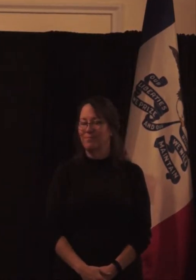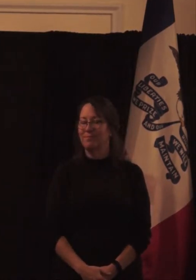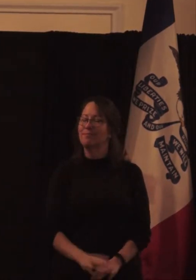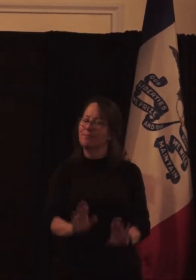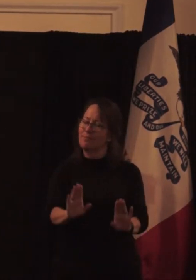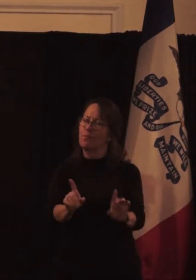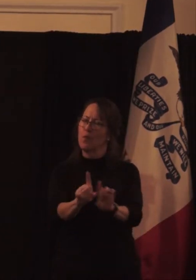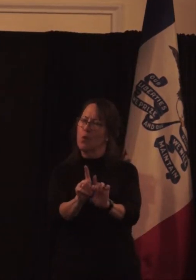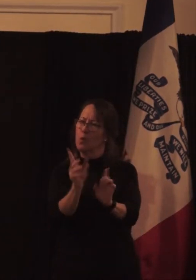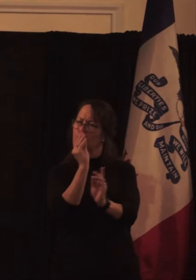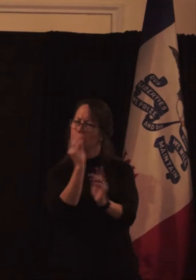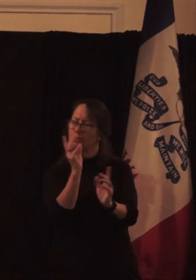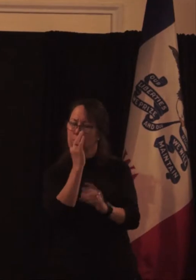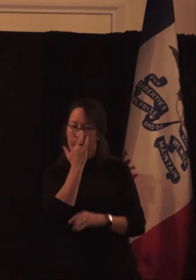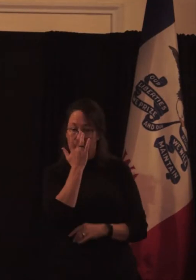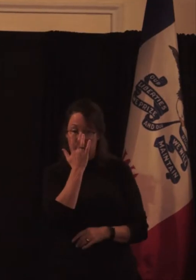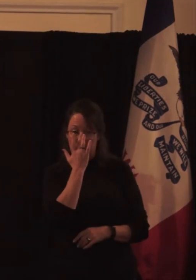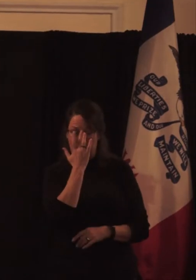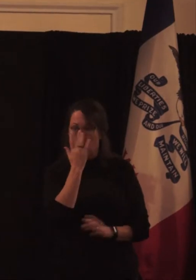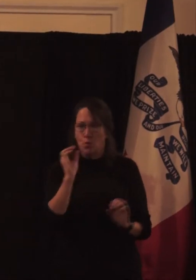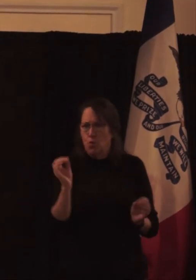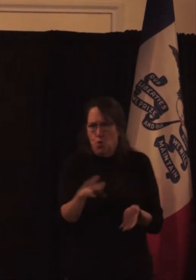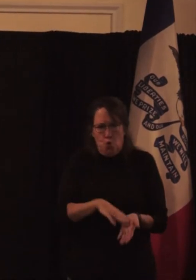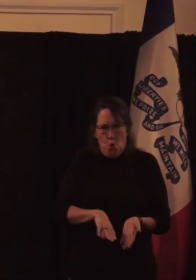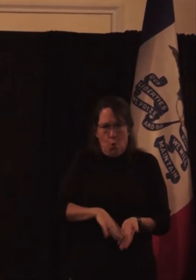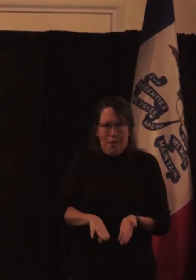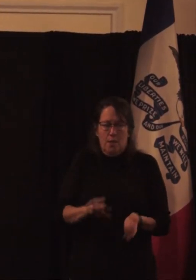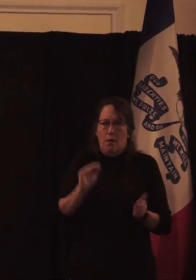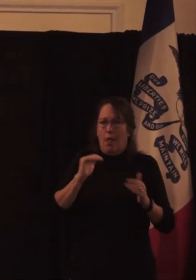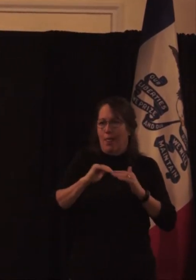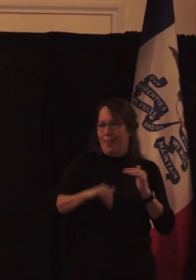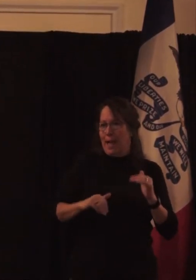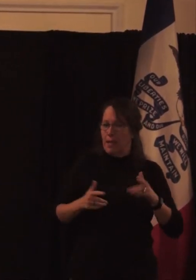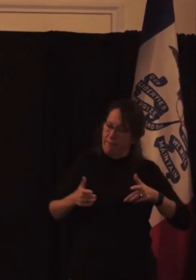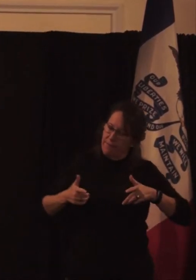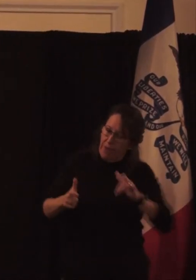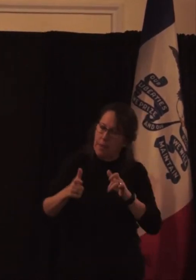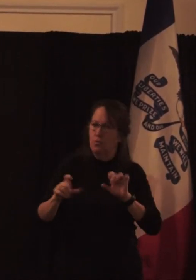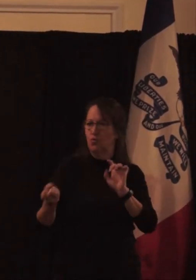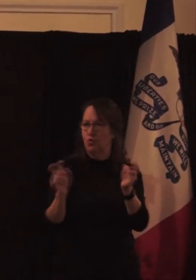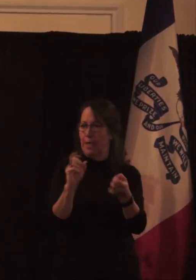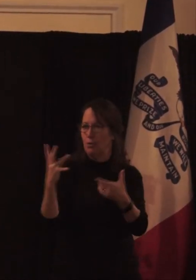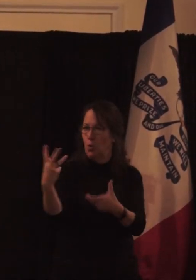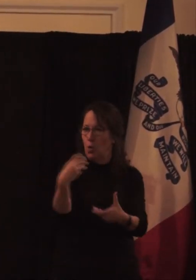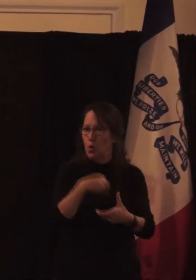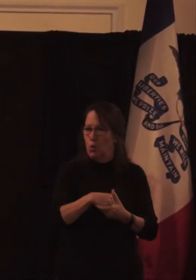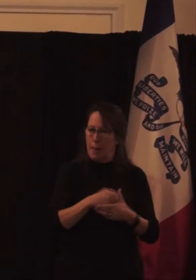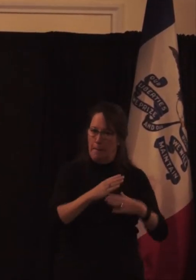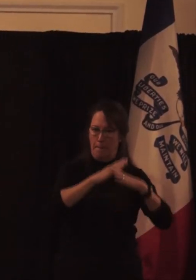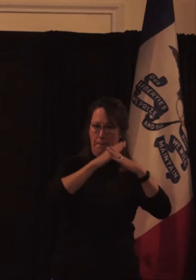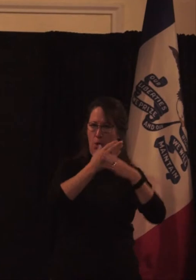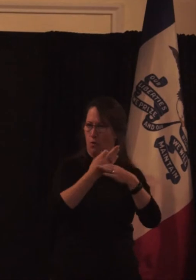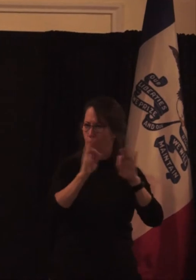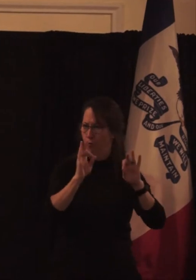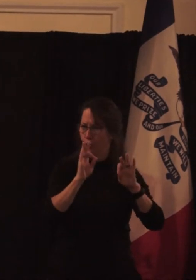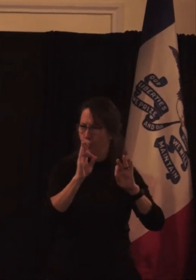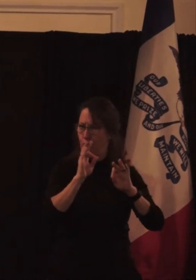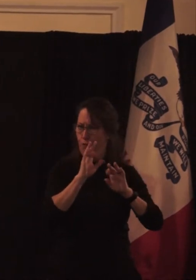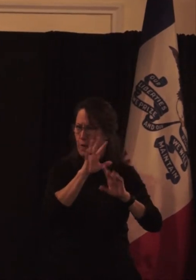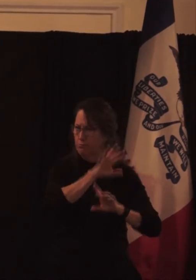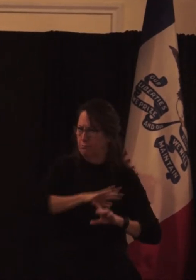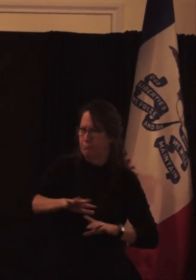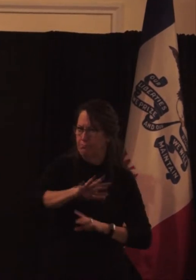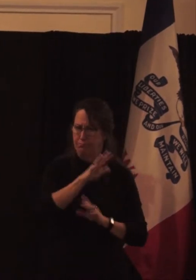Let me just say that not as any excuse for less than rapid change in inclusion and a barrier-free